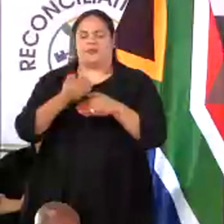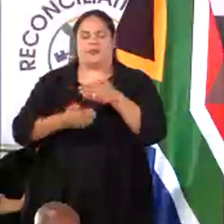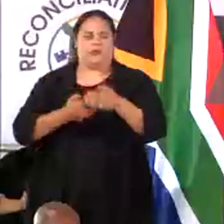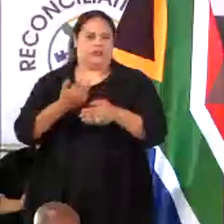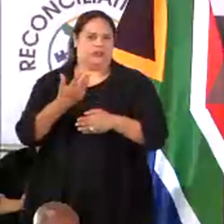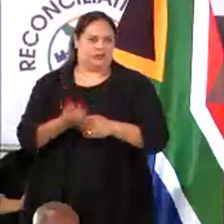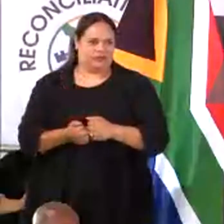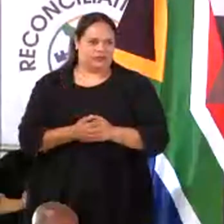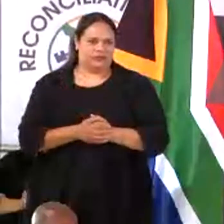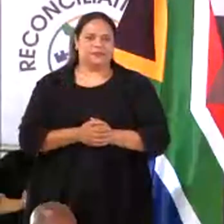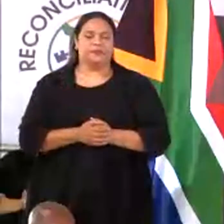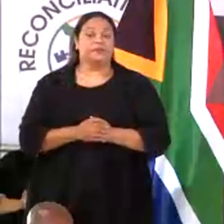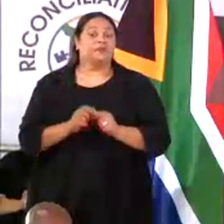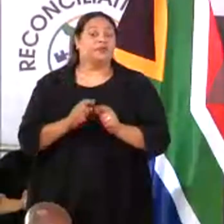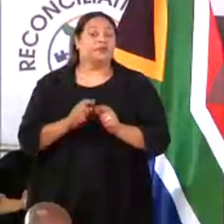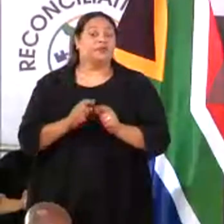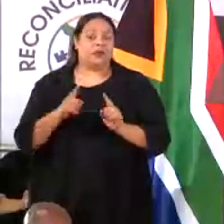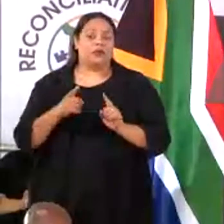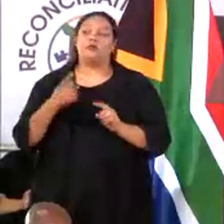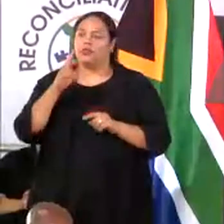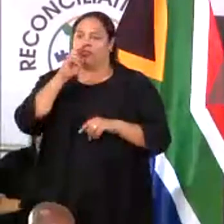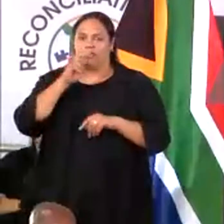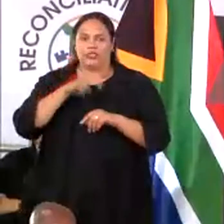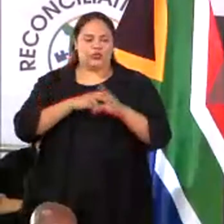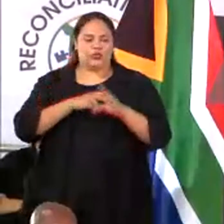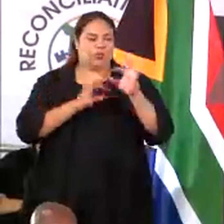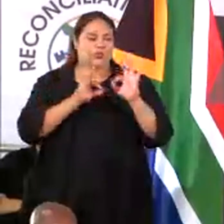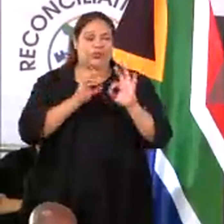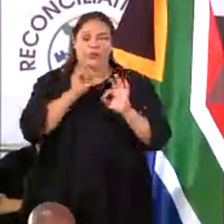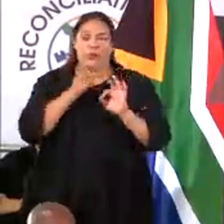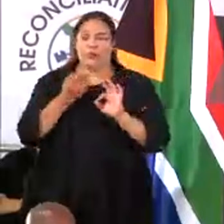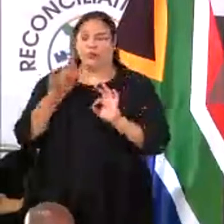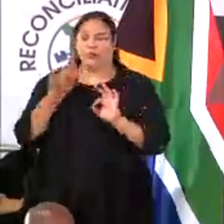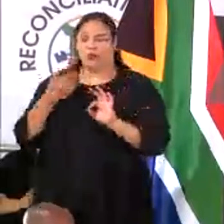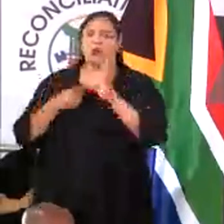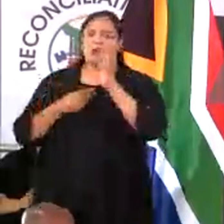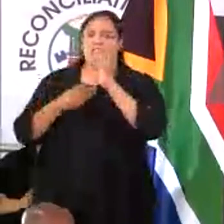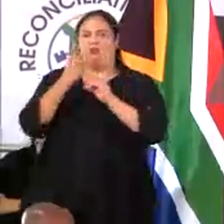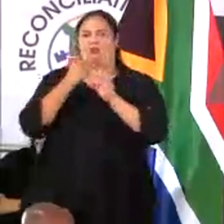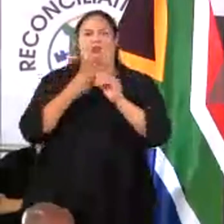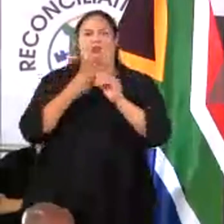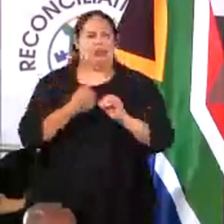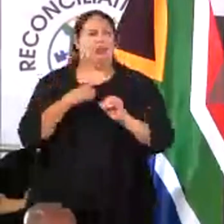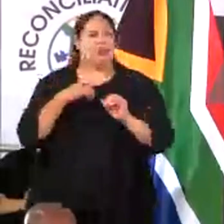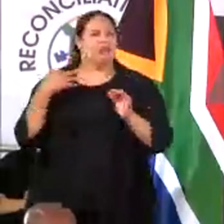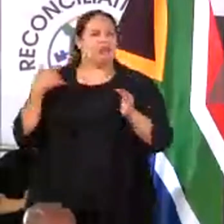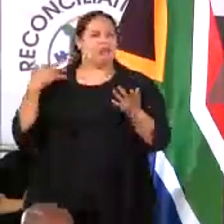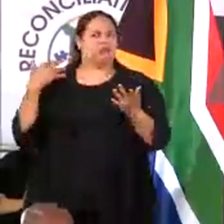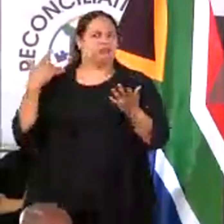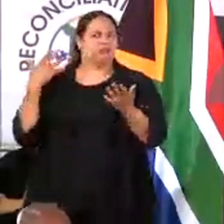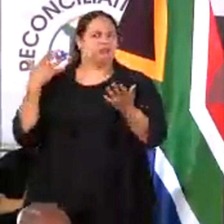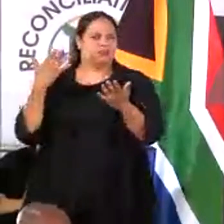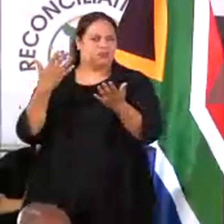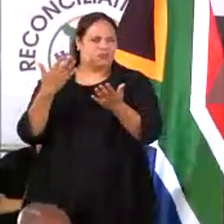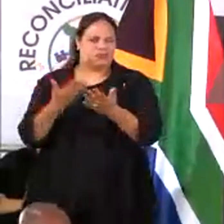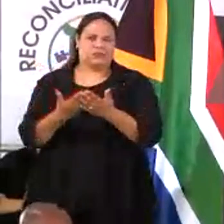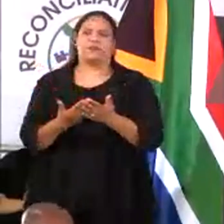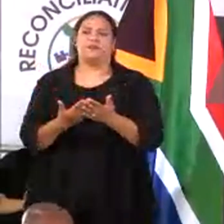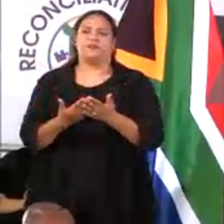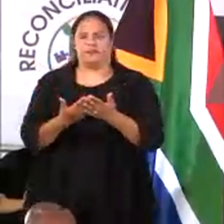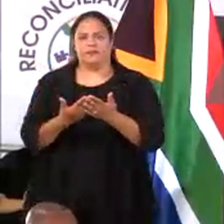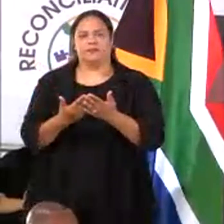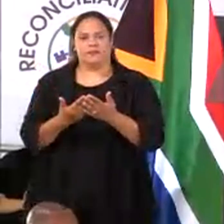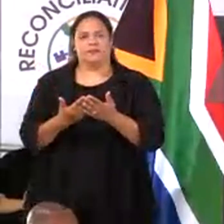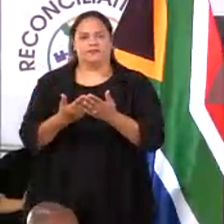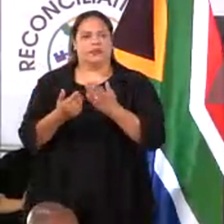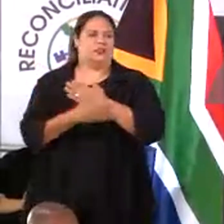process. But we must also learn from our past. We have come a long way